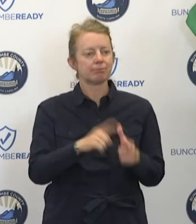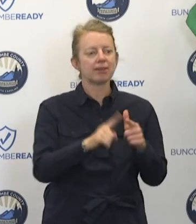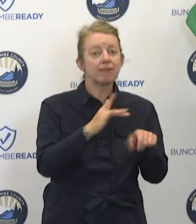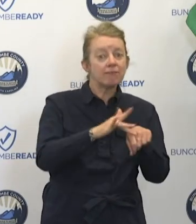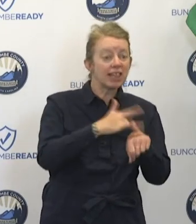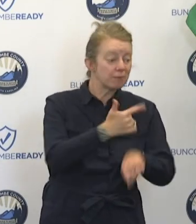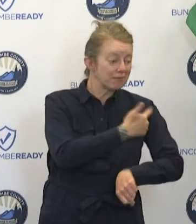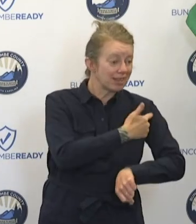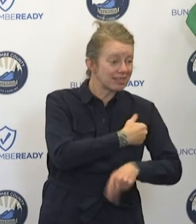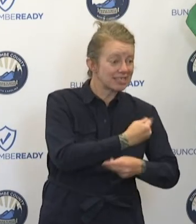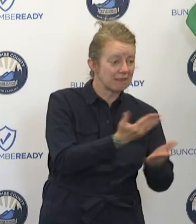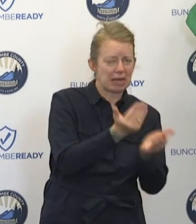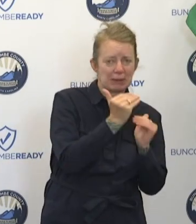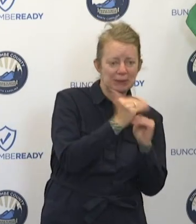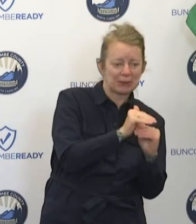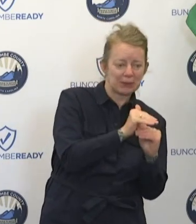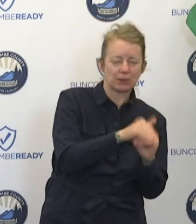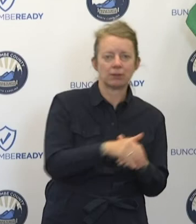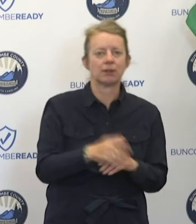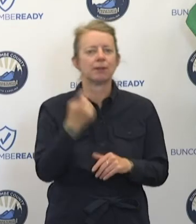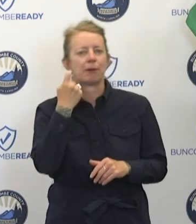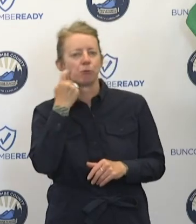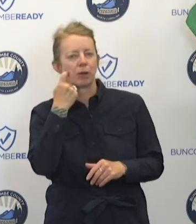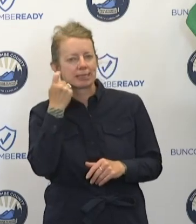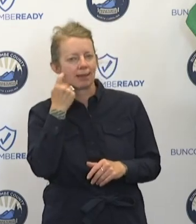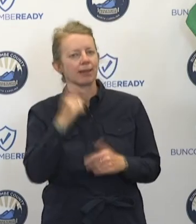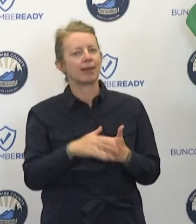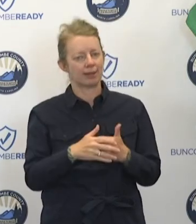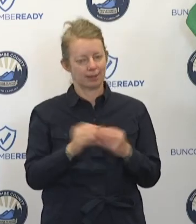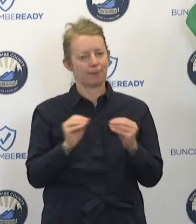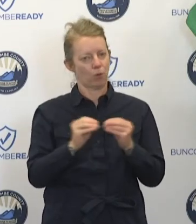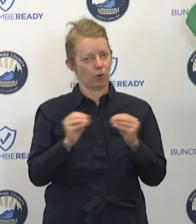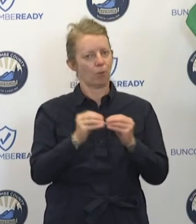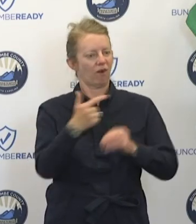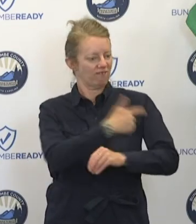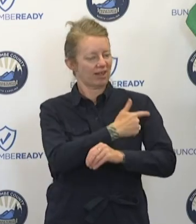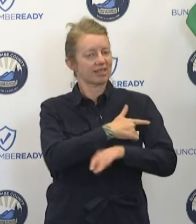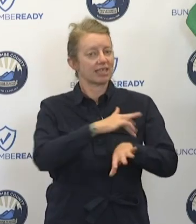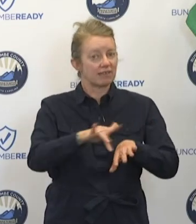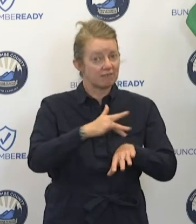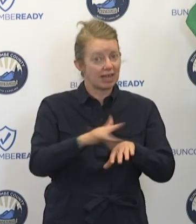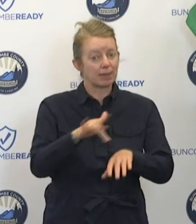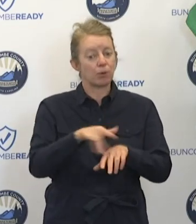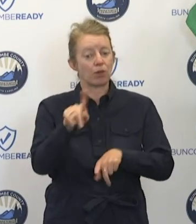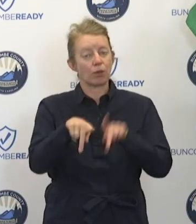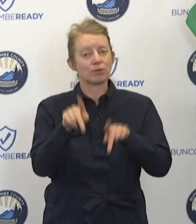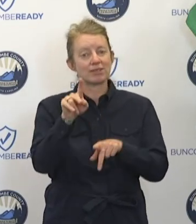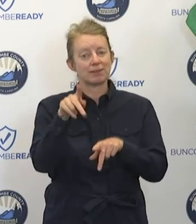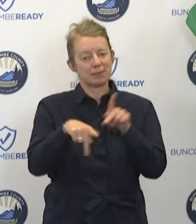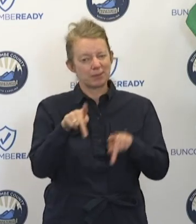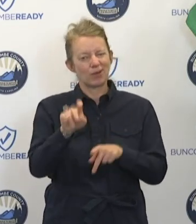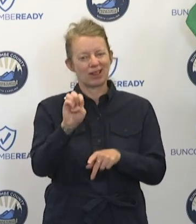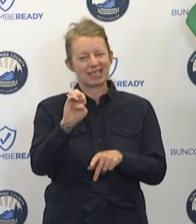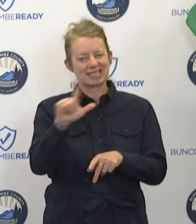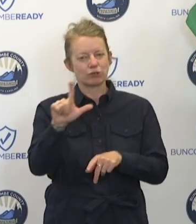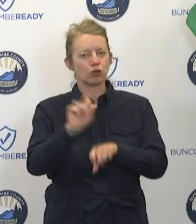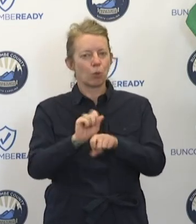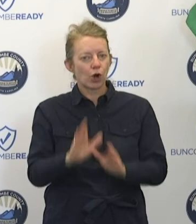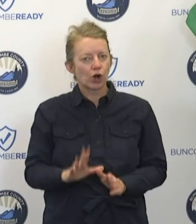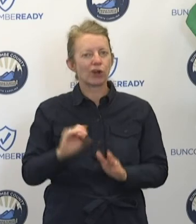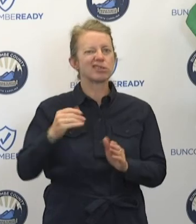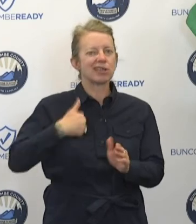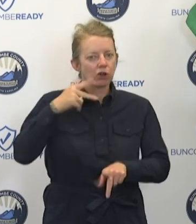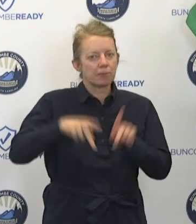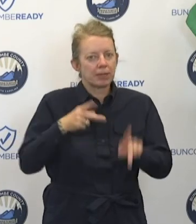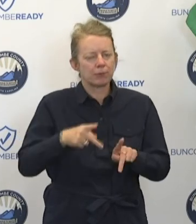supply. Recently, as vaccine has become available to essential workers and younger age groups, we have seen a decline in the